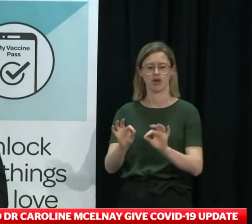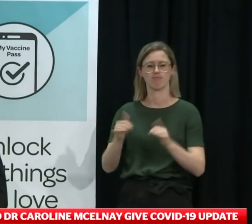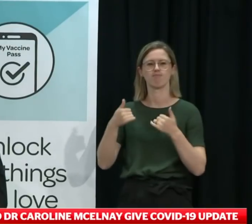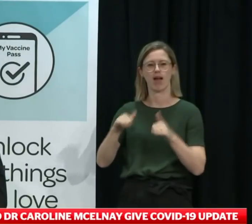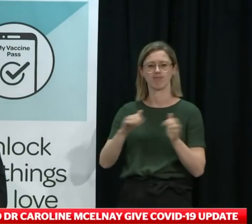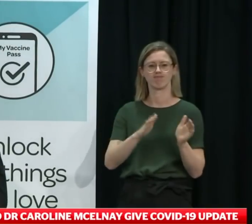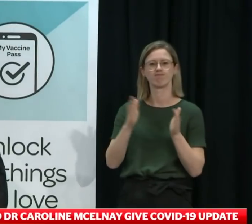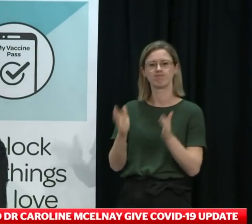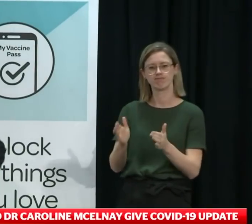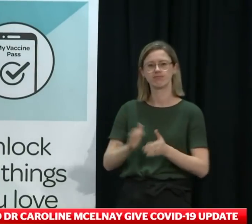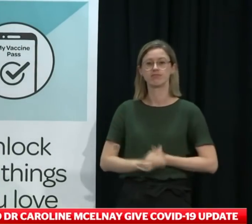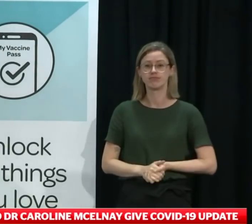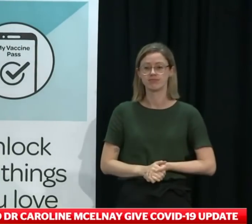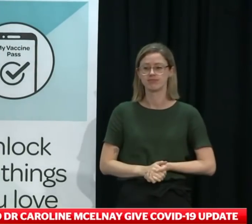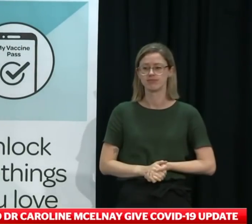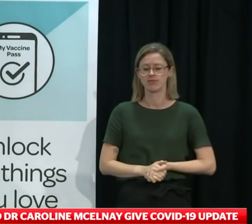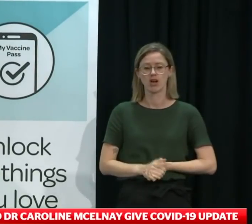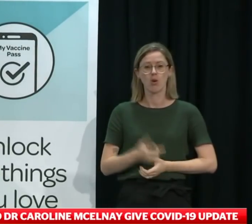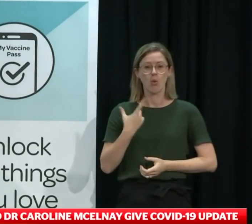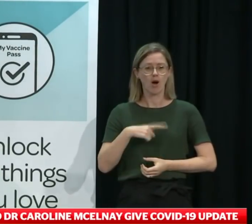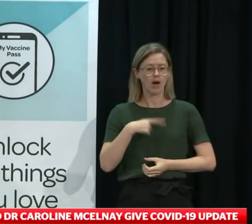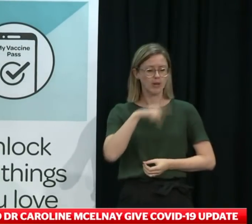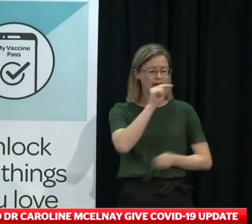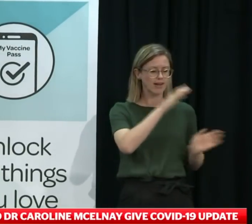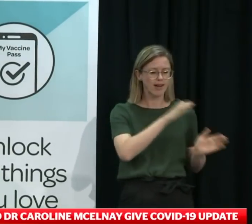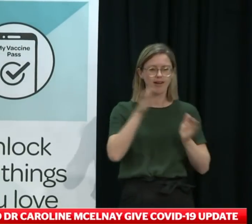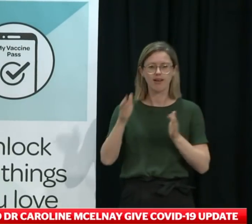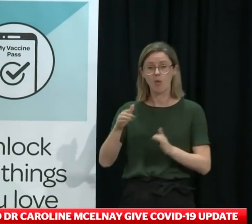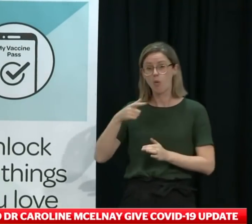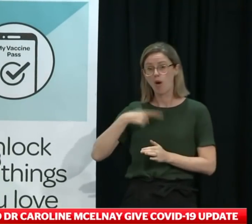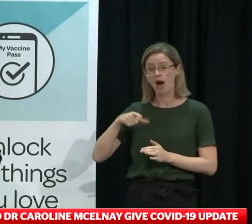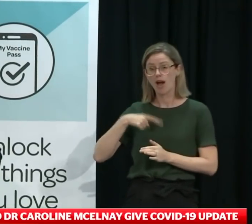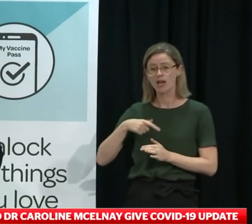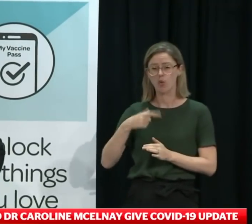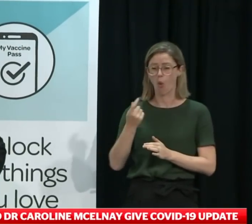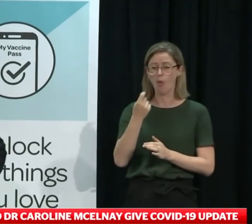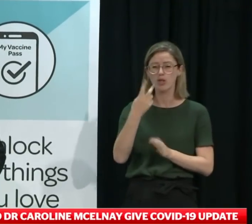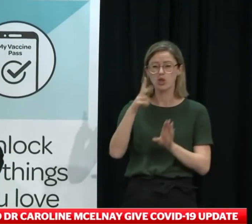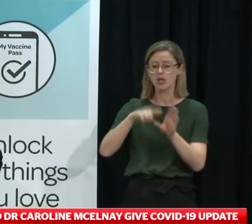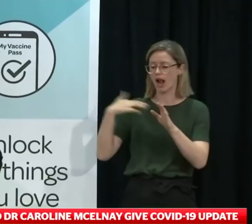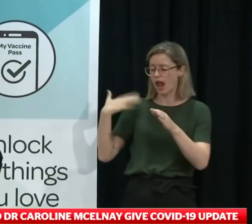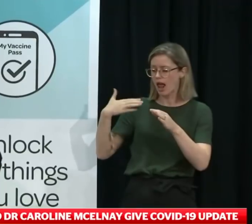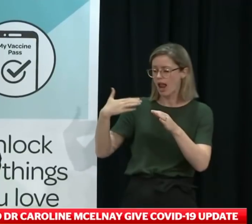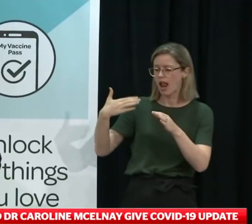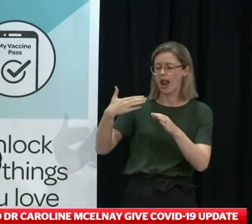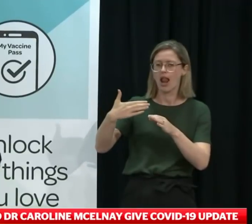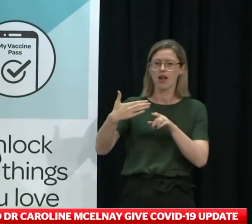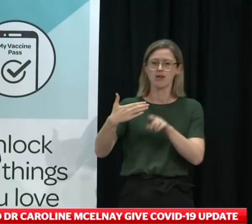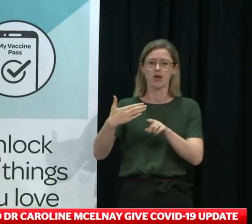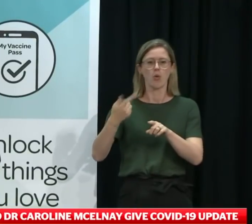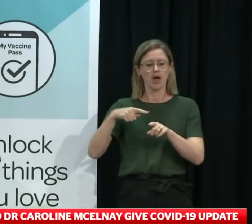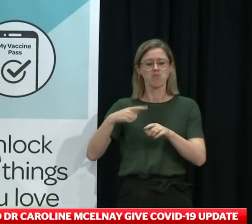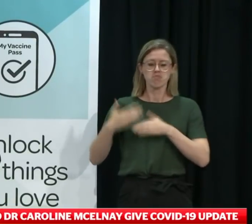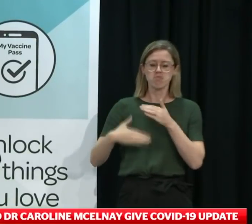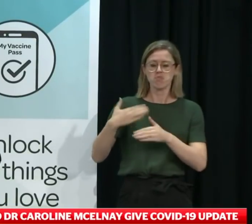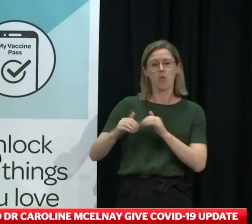light system. We were able to make this move because we have come through the past almost 2 years of COVID in better shape than many other